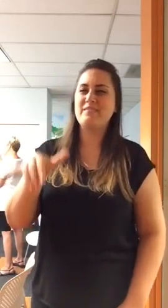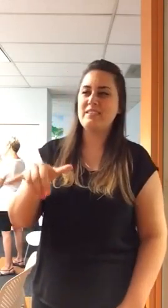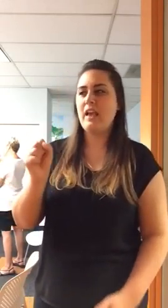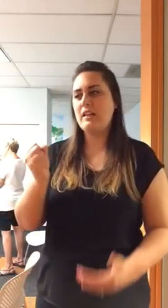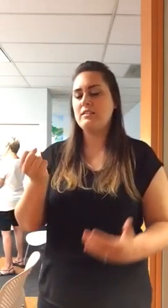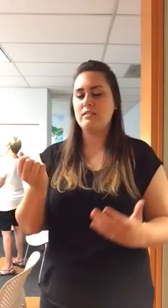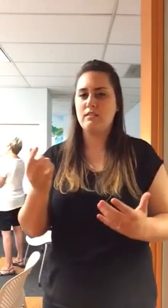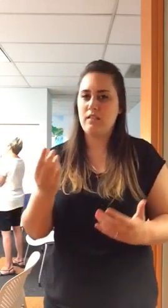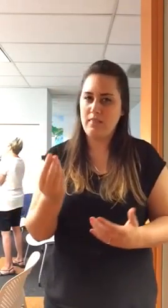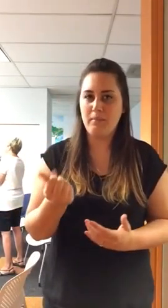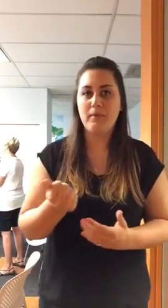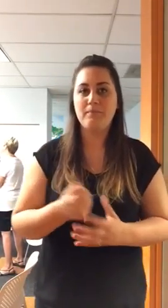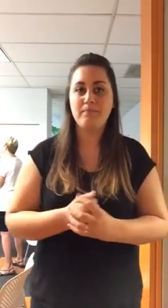I can't choose to be like